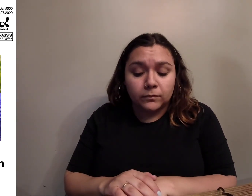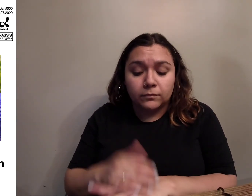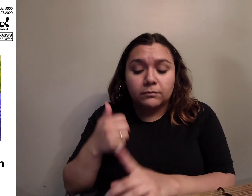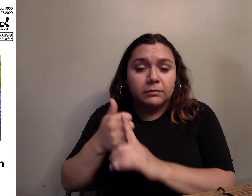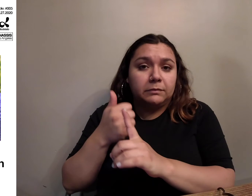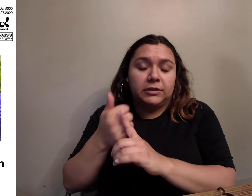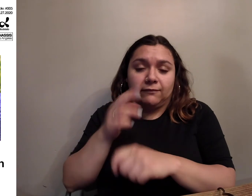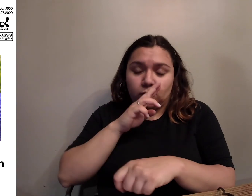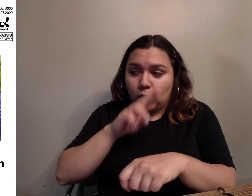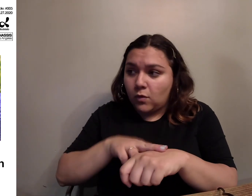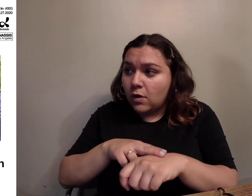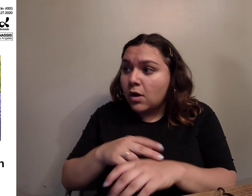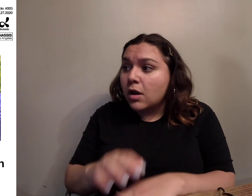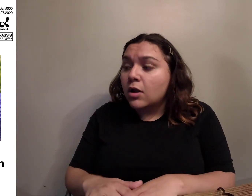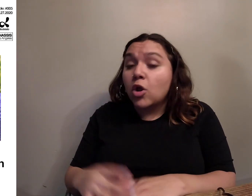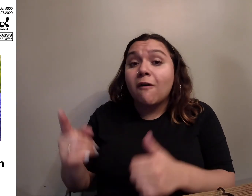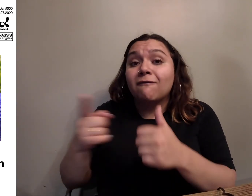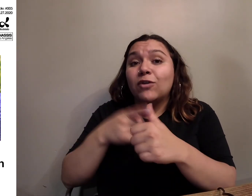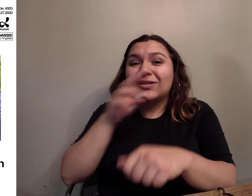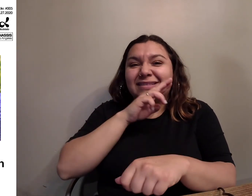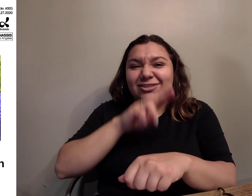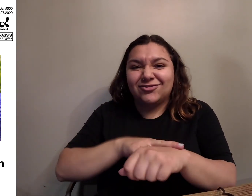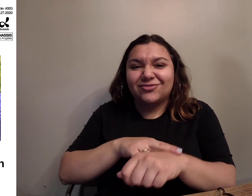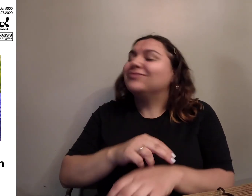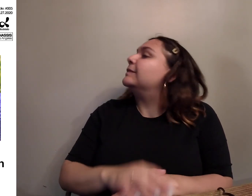course, First Nation